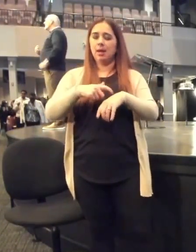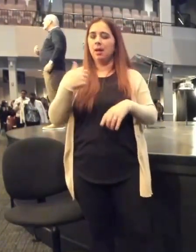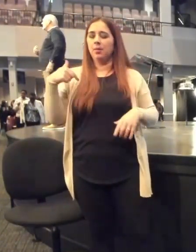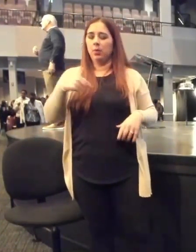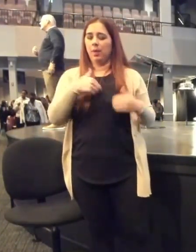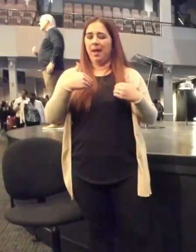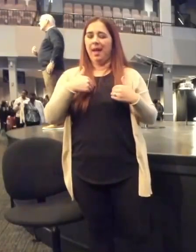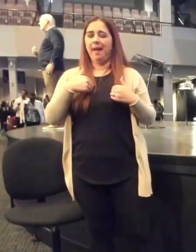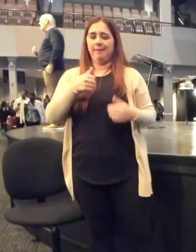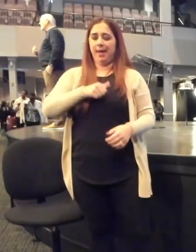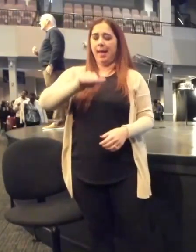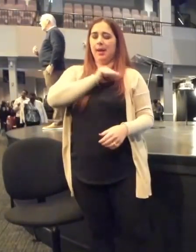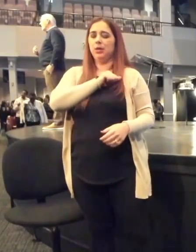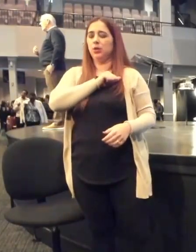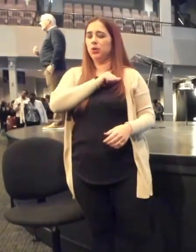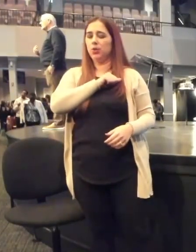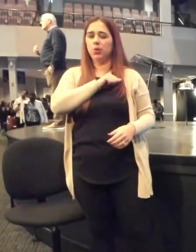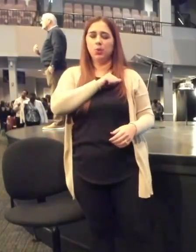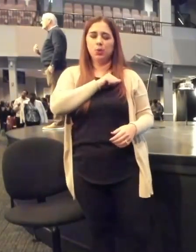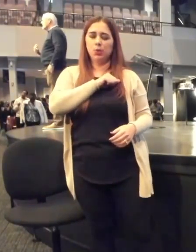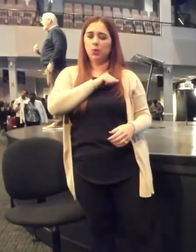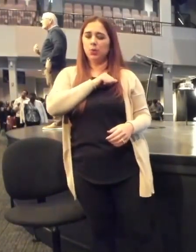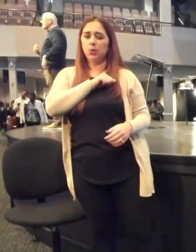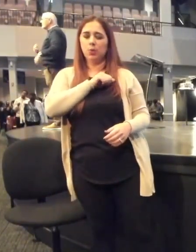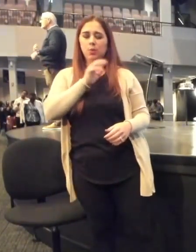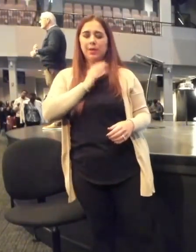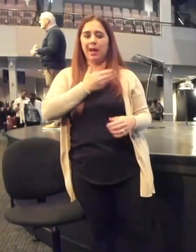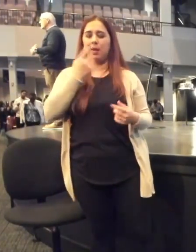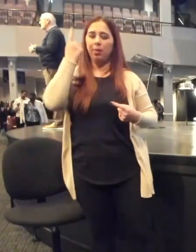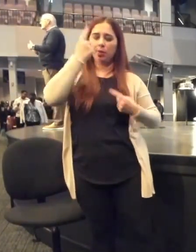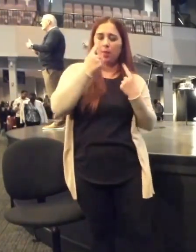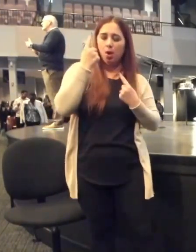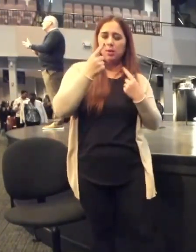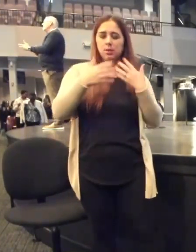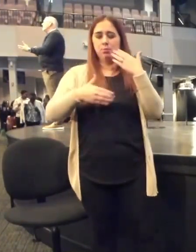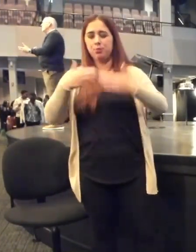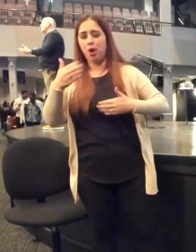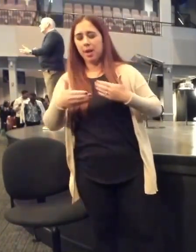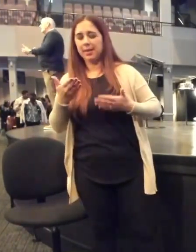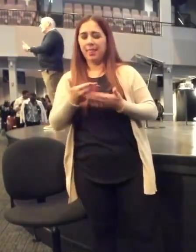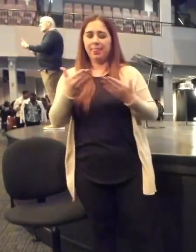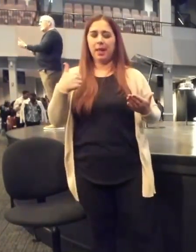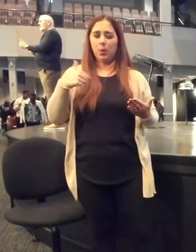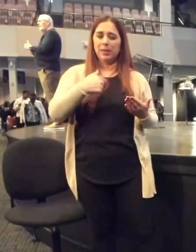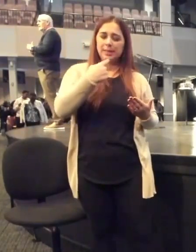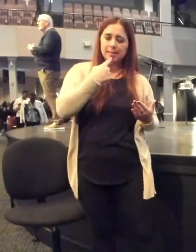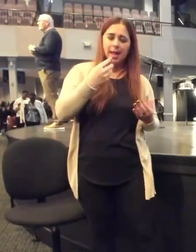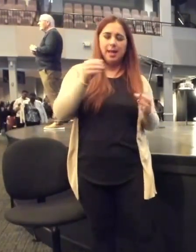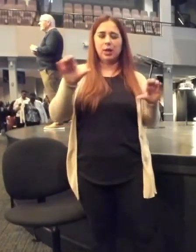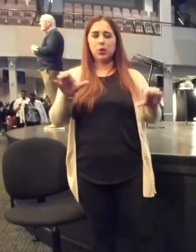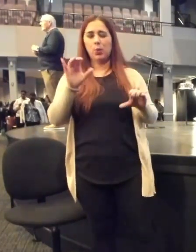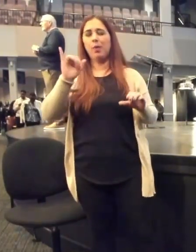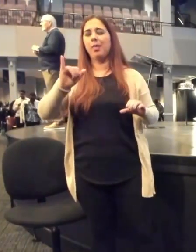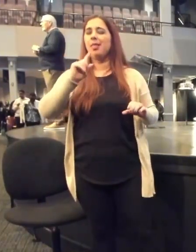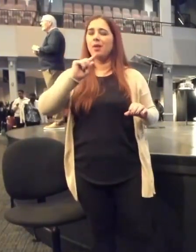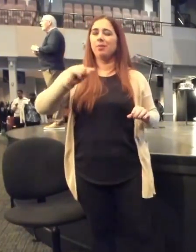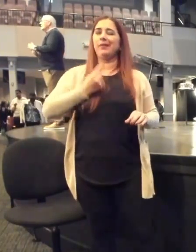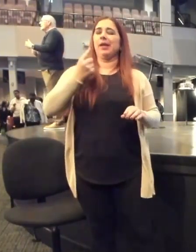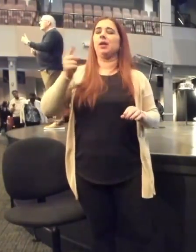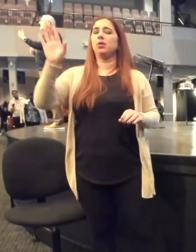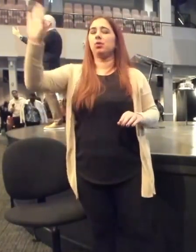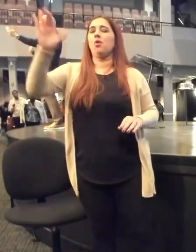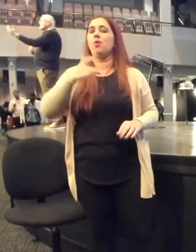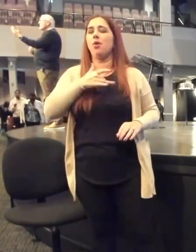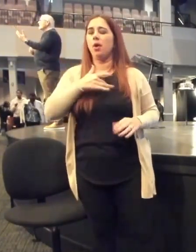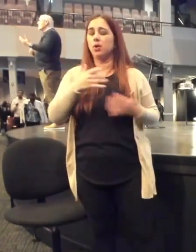attitudes inside of us that are wrong, thought processes, actions, things that we say and do that hurt your heart. And God,